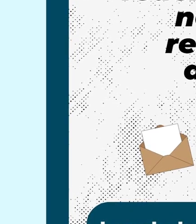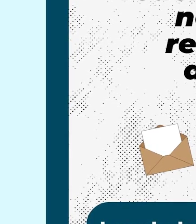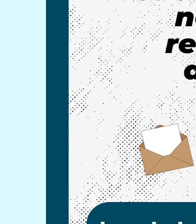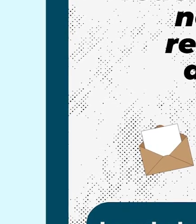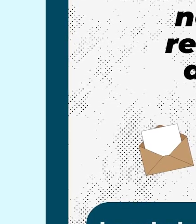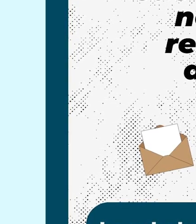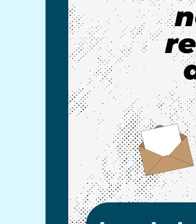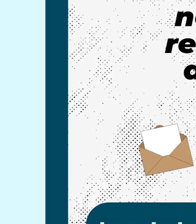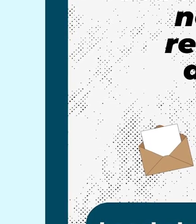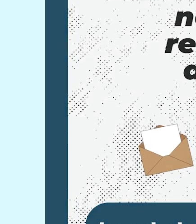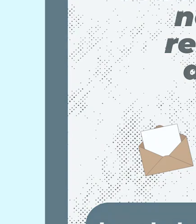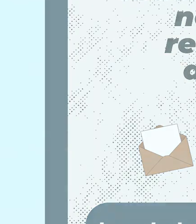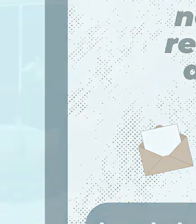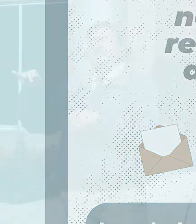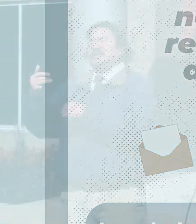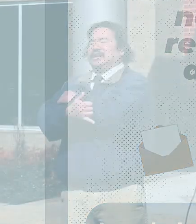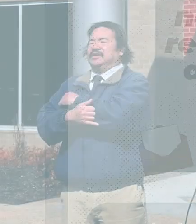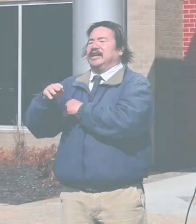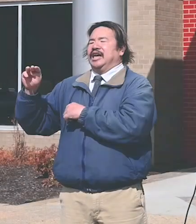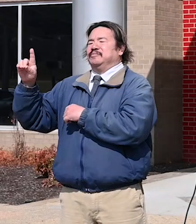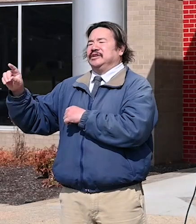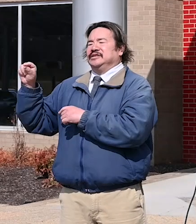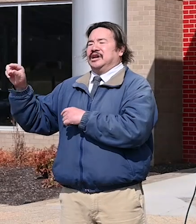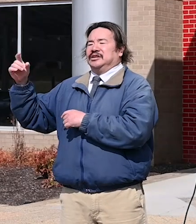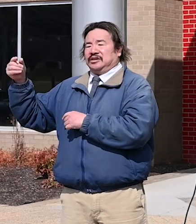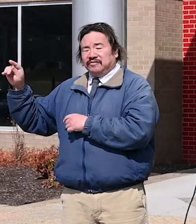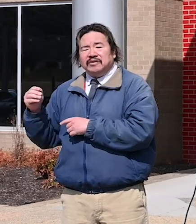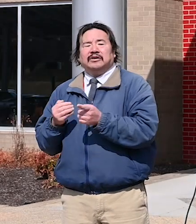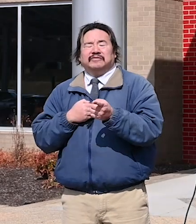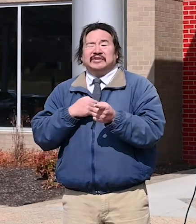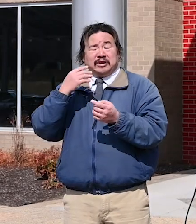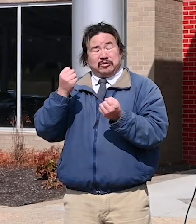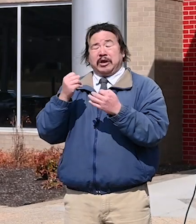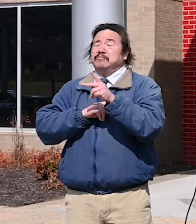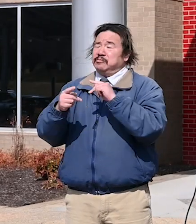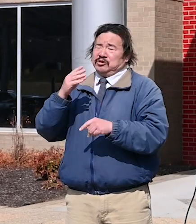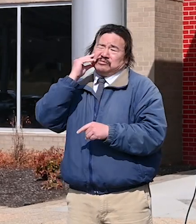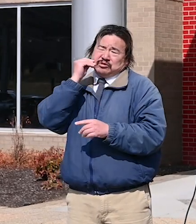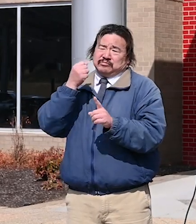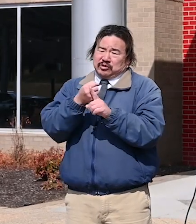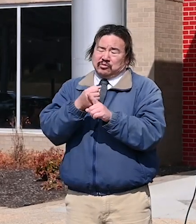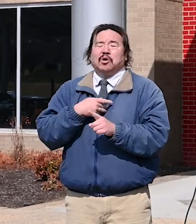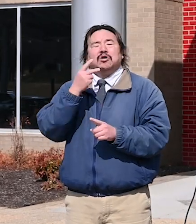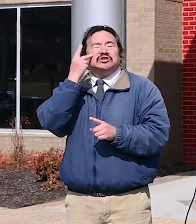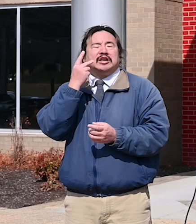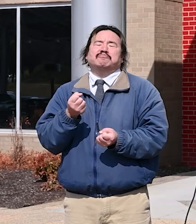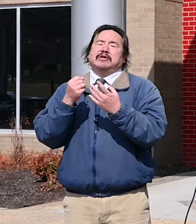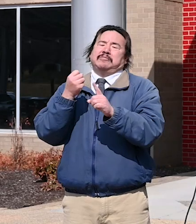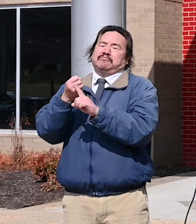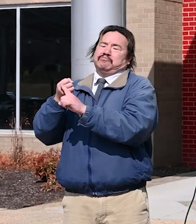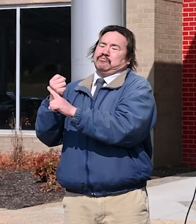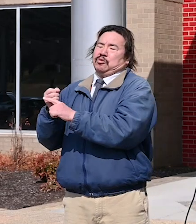hocohelp@howardcountymd.gov. Now, while we know many people are directly feeling the impacts, we will also see a major impact on